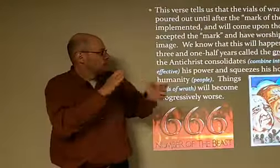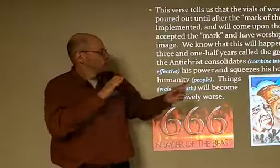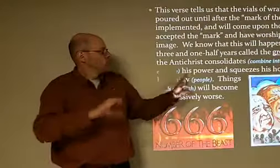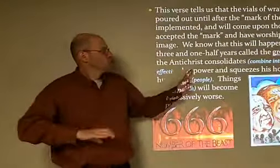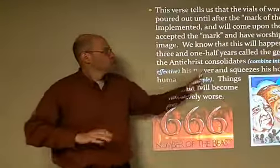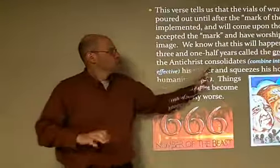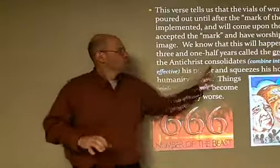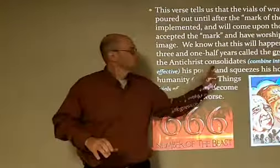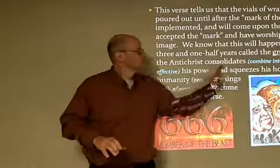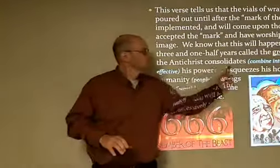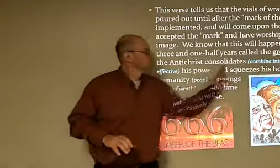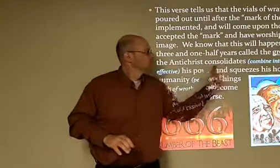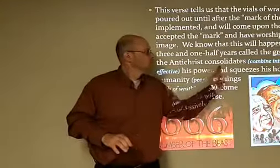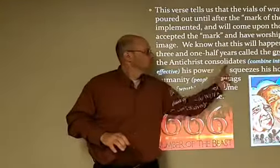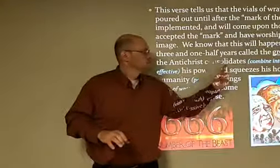And the Antichrist consolidates his power.